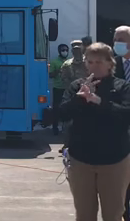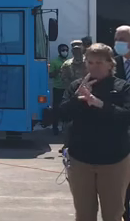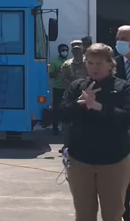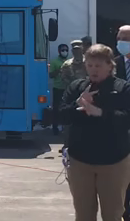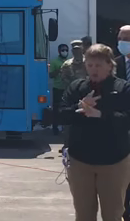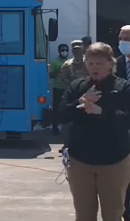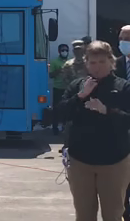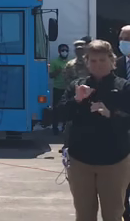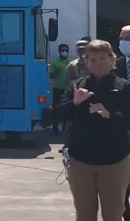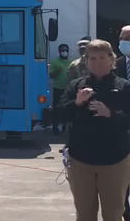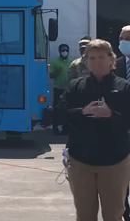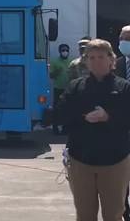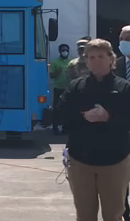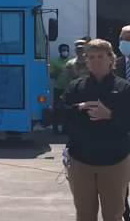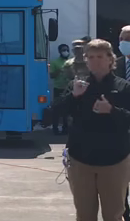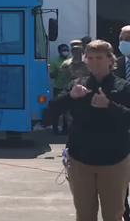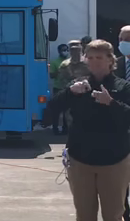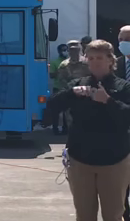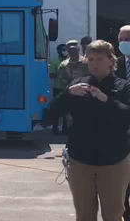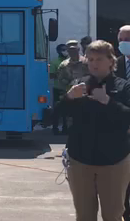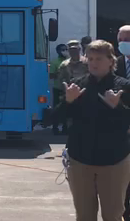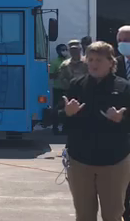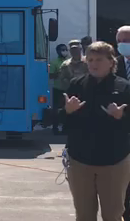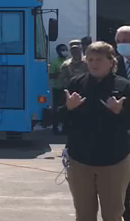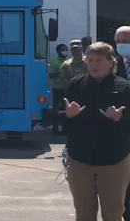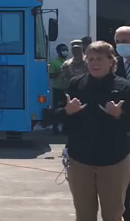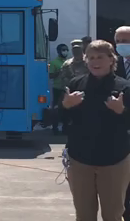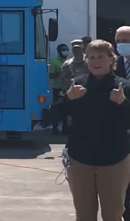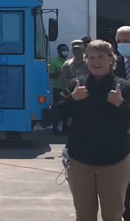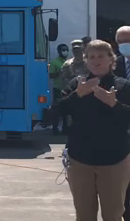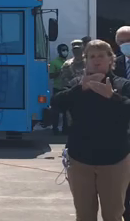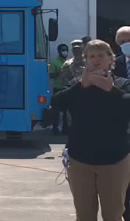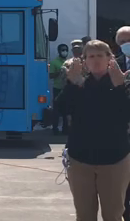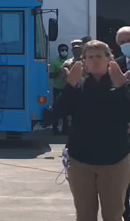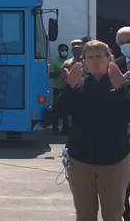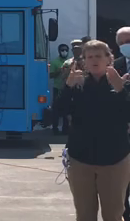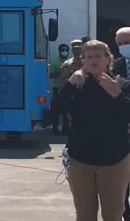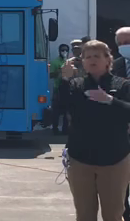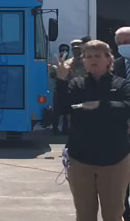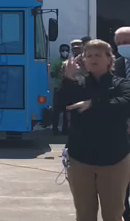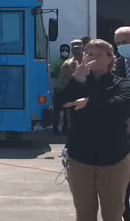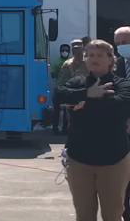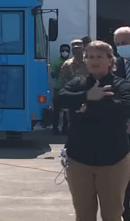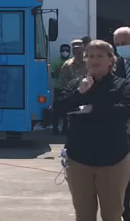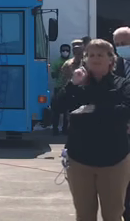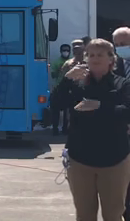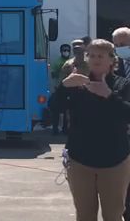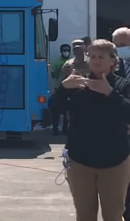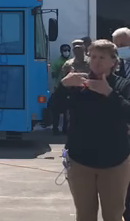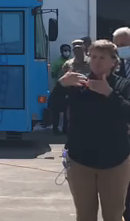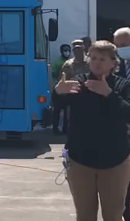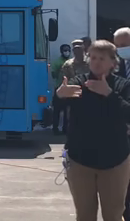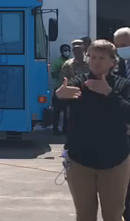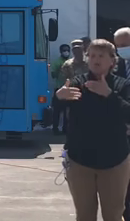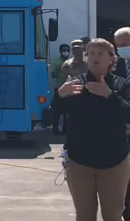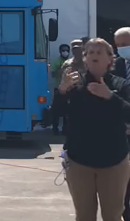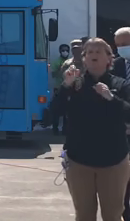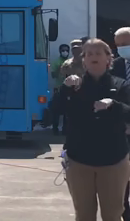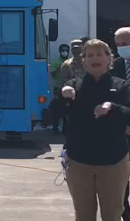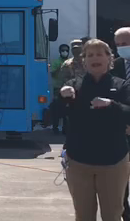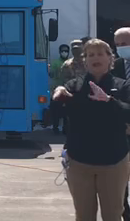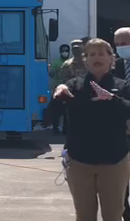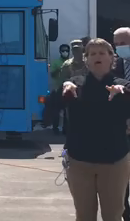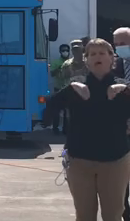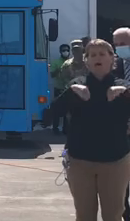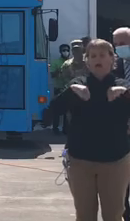you could potentially catch it 3 days from now. So a diagnostic test is a snapshot in time. What we're adding to this